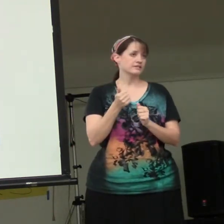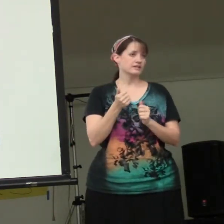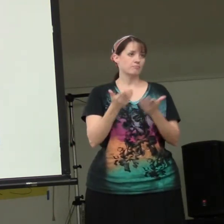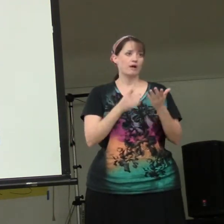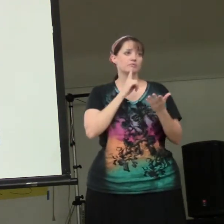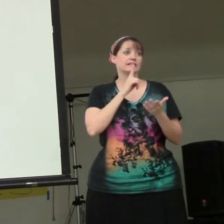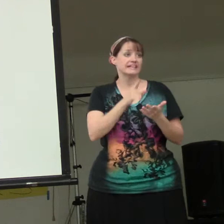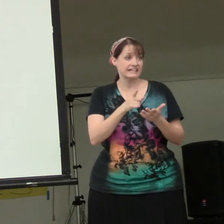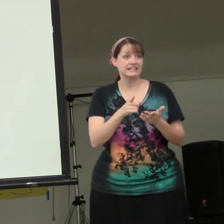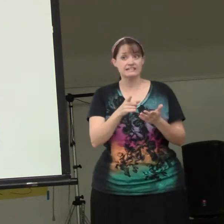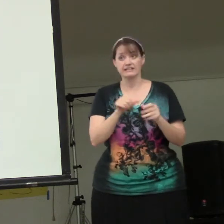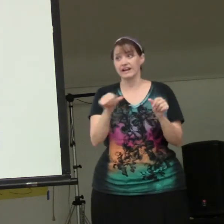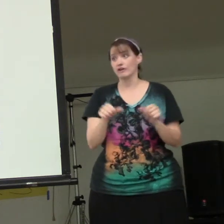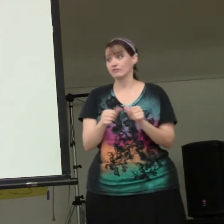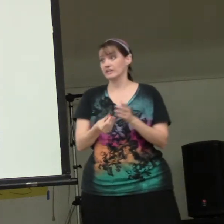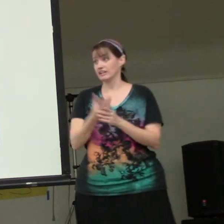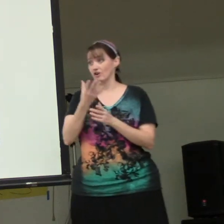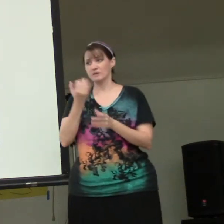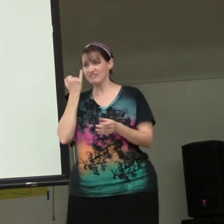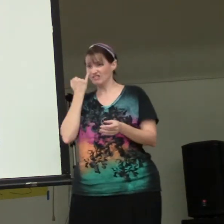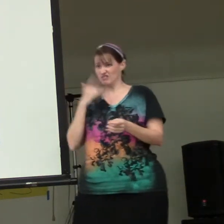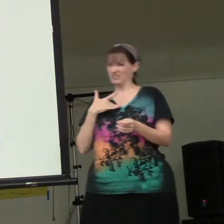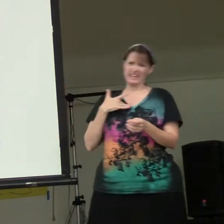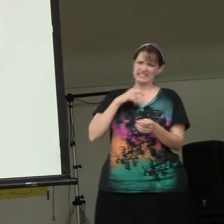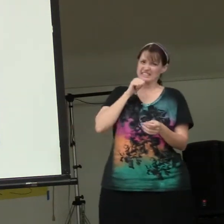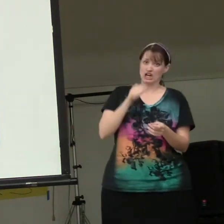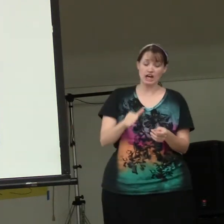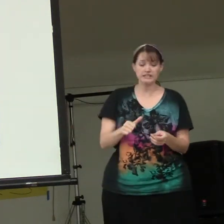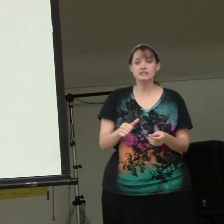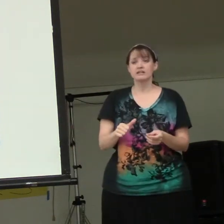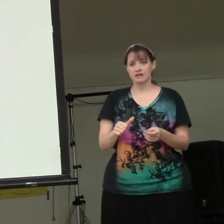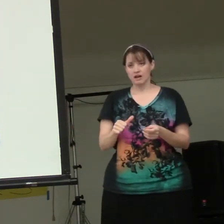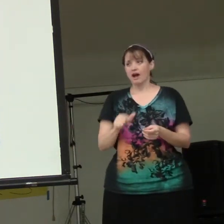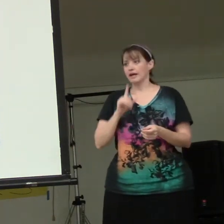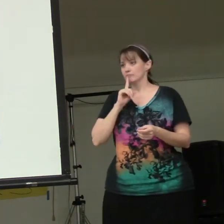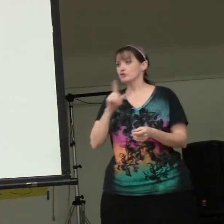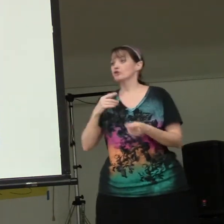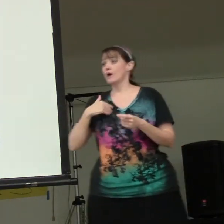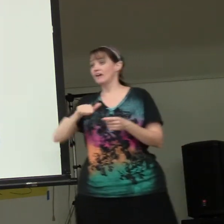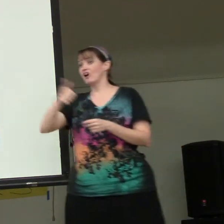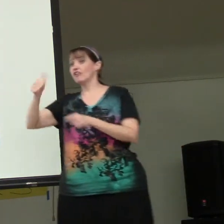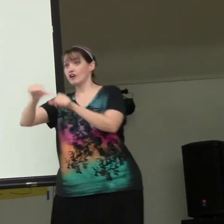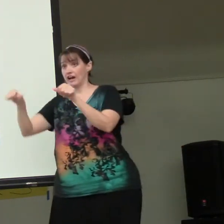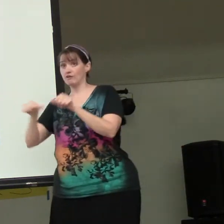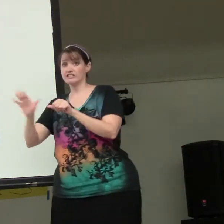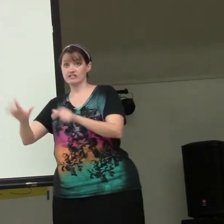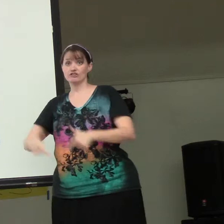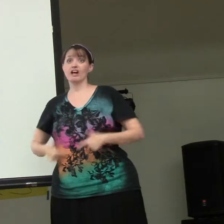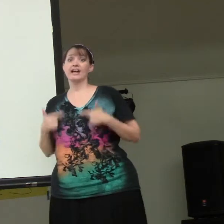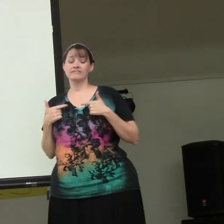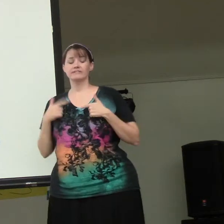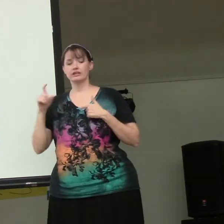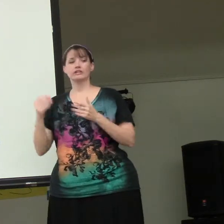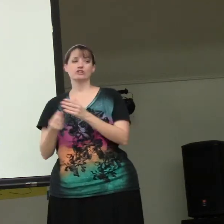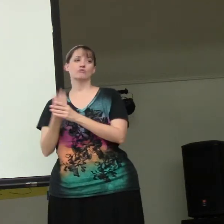it probably is an area where you need a lot, but even if you feel like it's not, I am sure you have other areas in your life that you need to grow